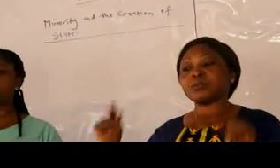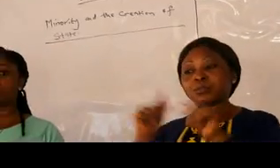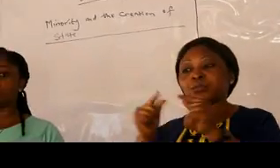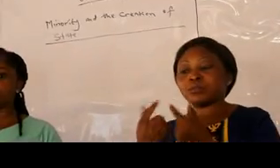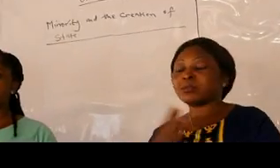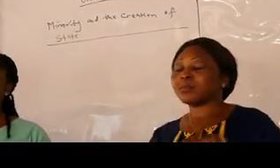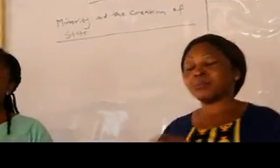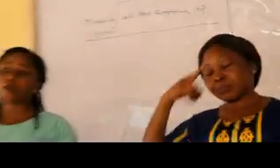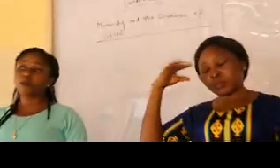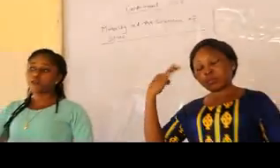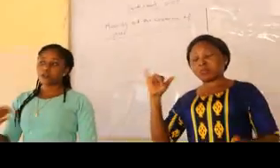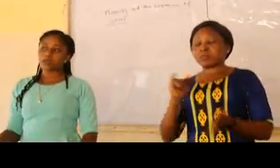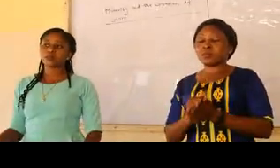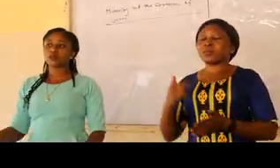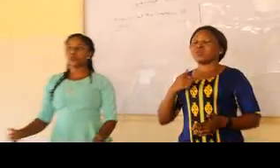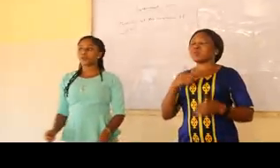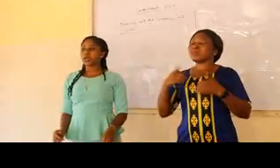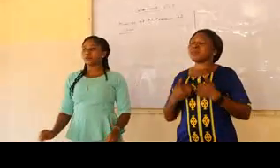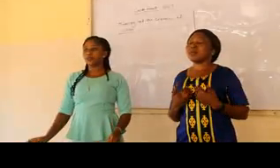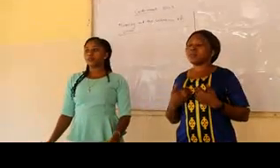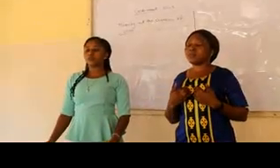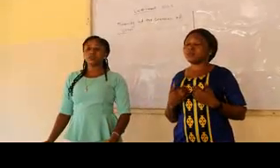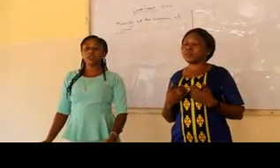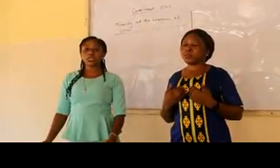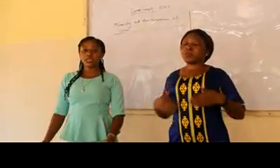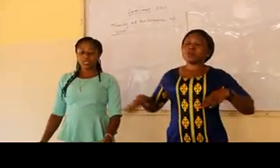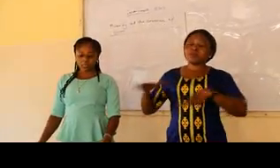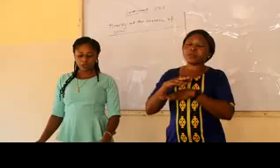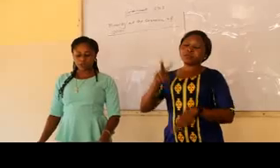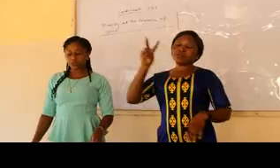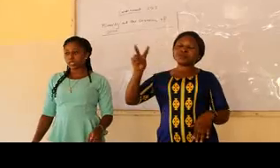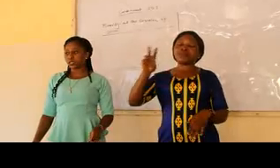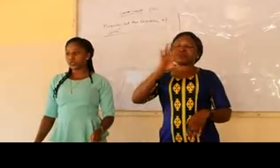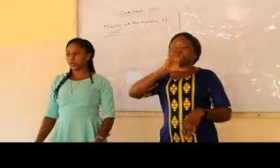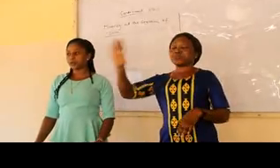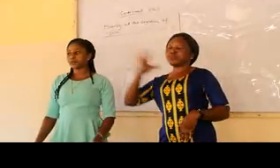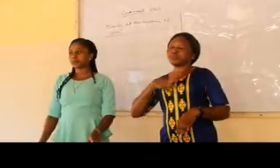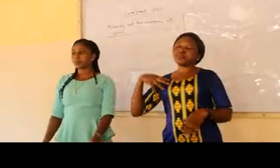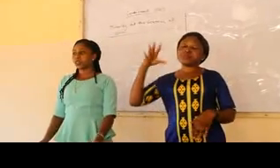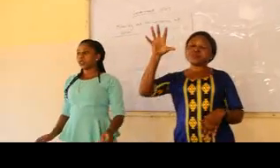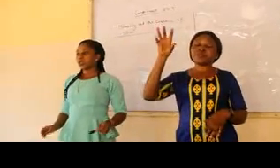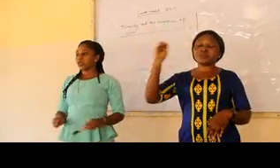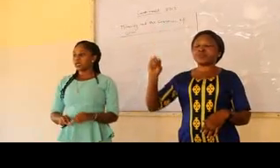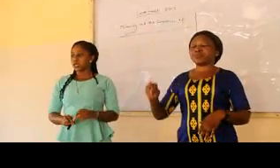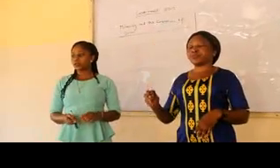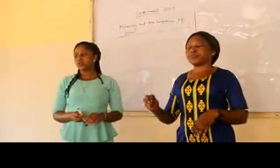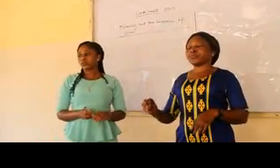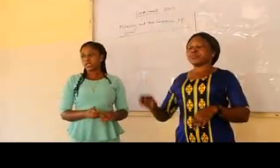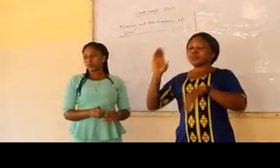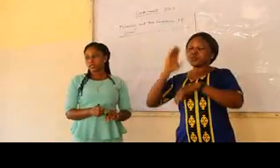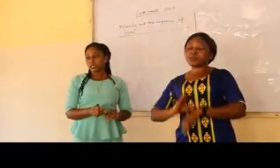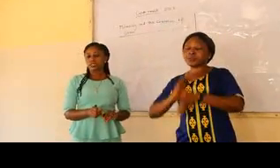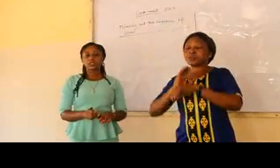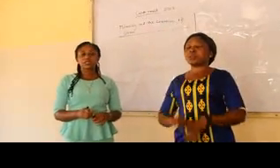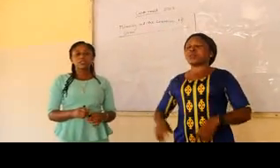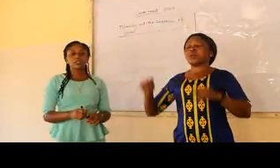that, we have over 250 ethnic groups in Nigeria. And I also told you